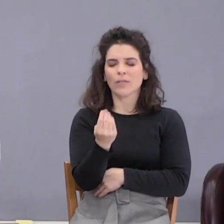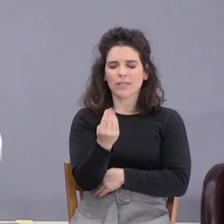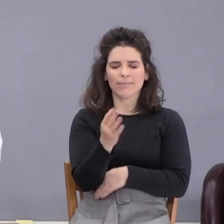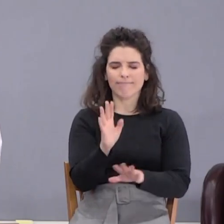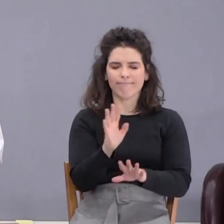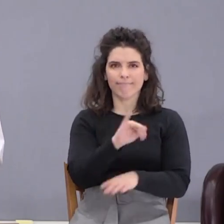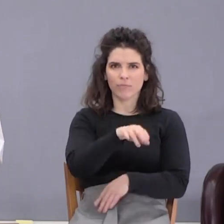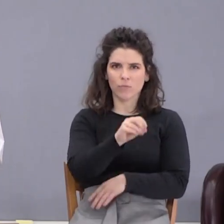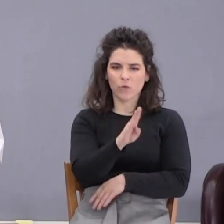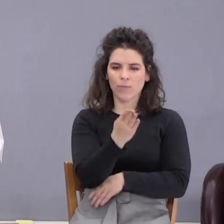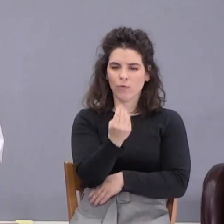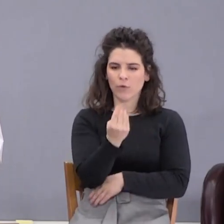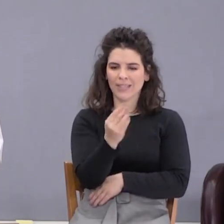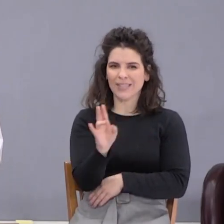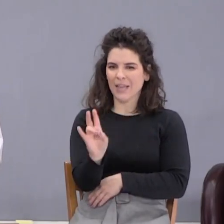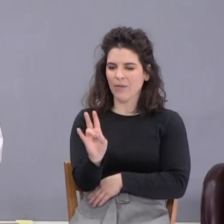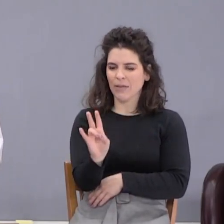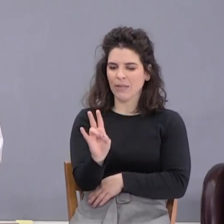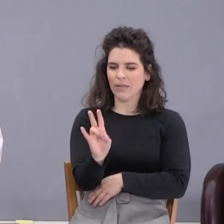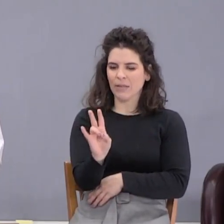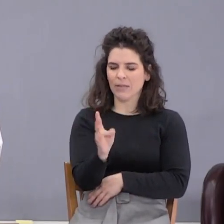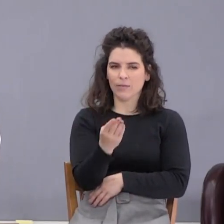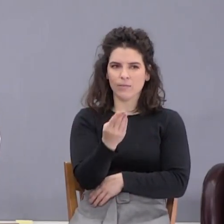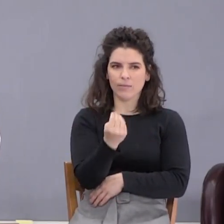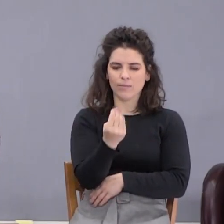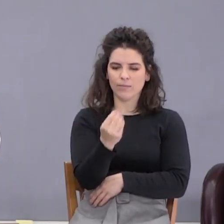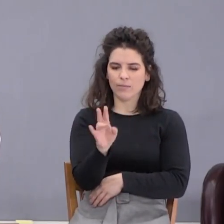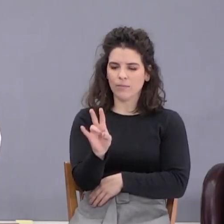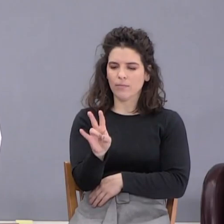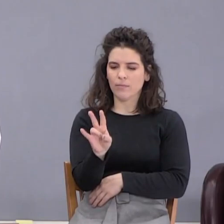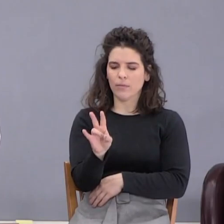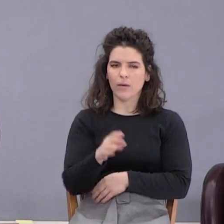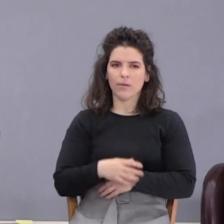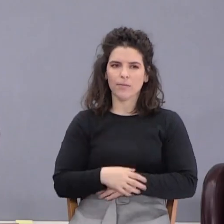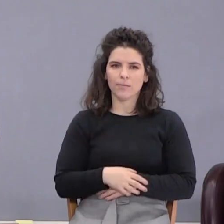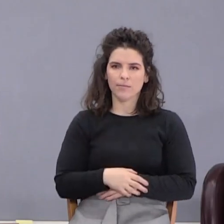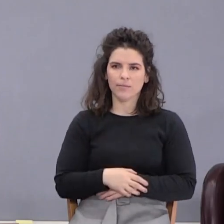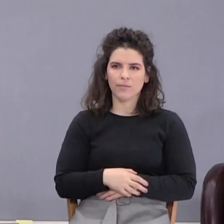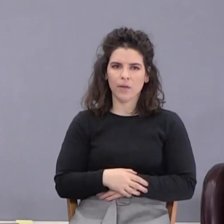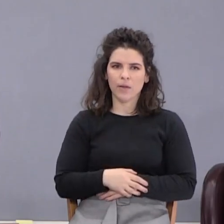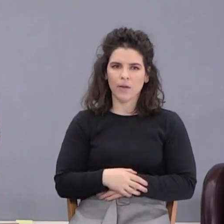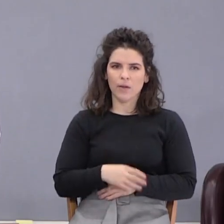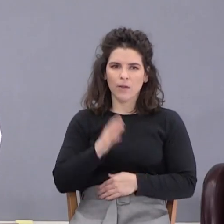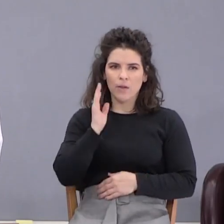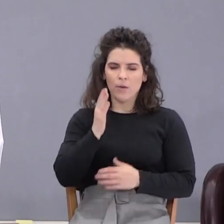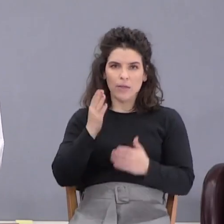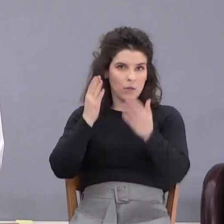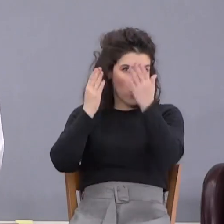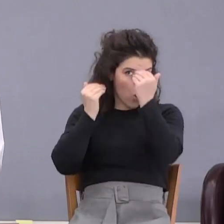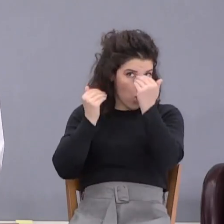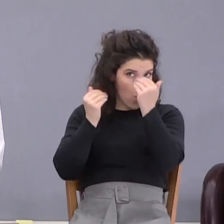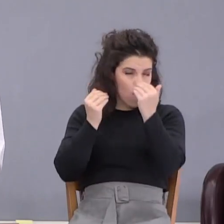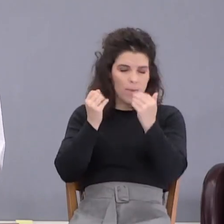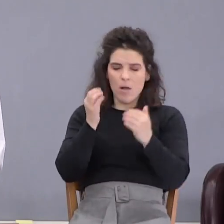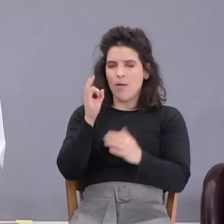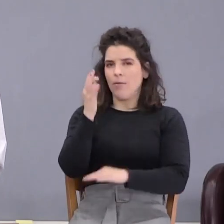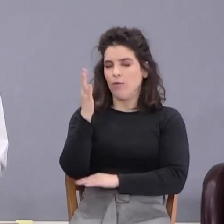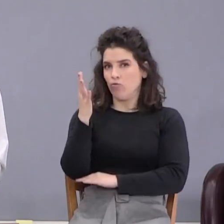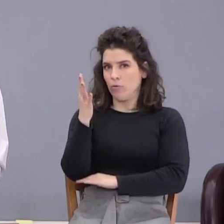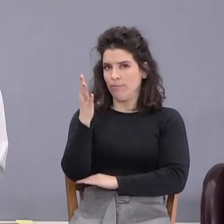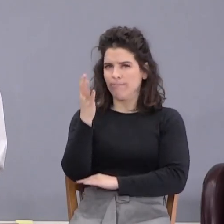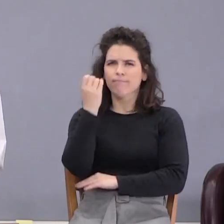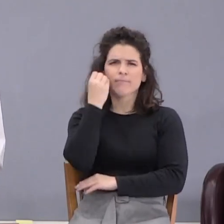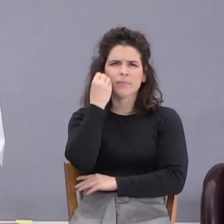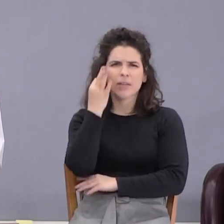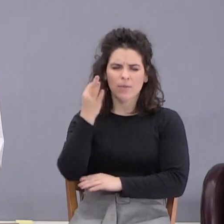14 and verse 7. Look at Job chapter 14, verse 7. For there is hope of a tree, if